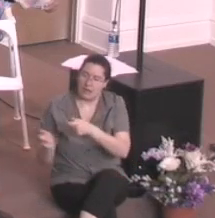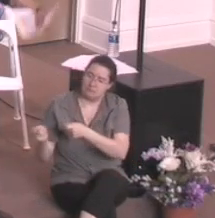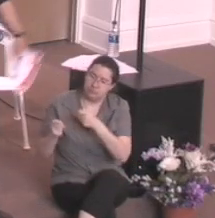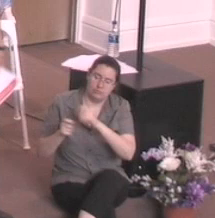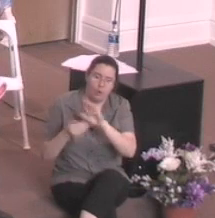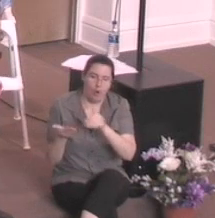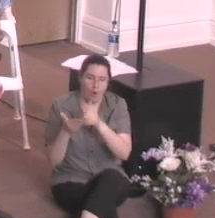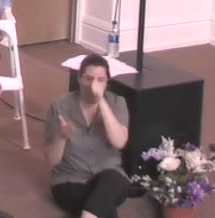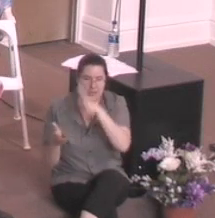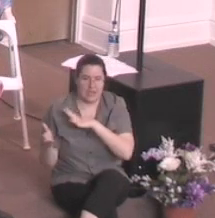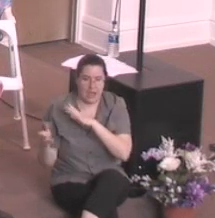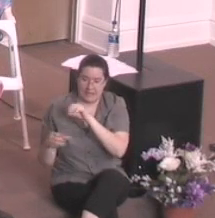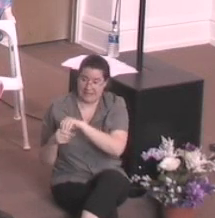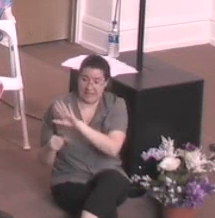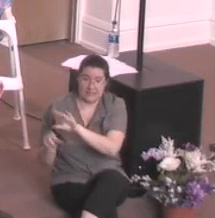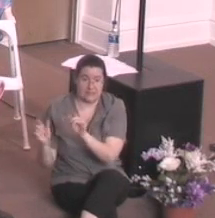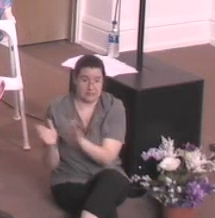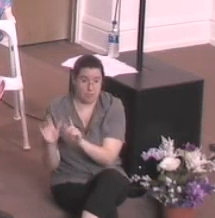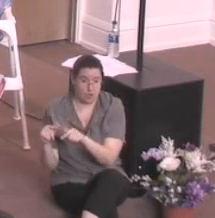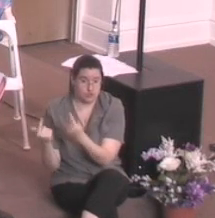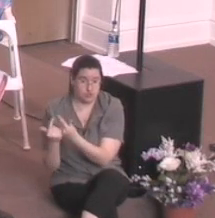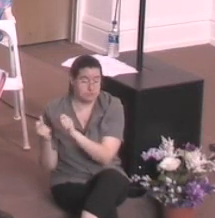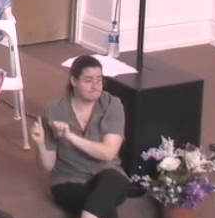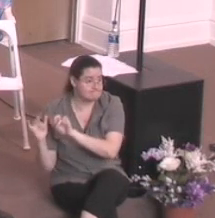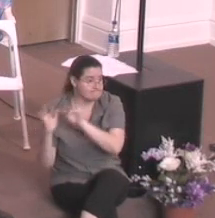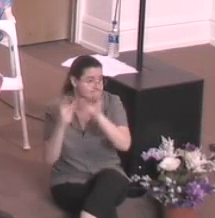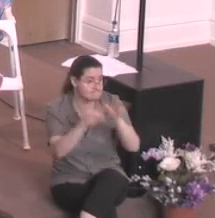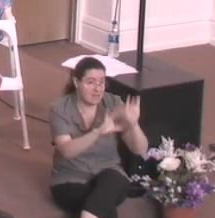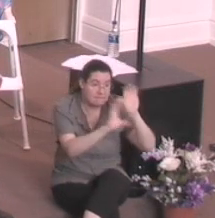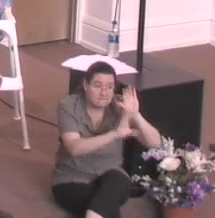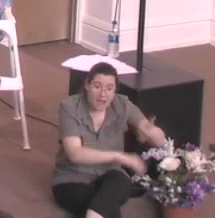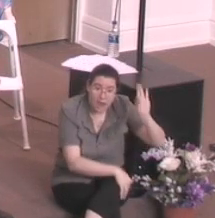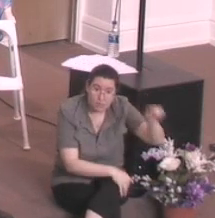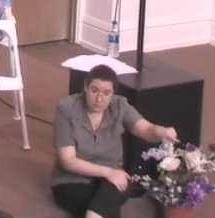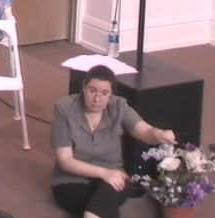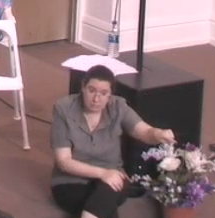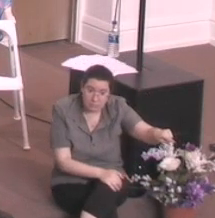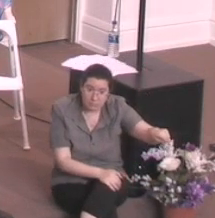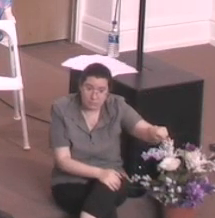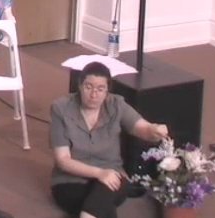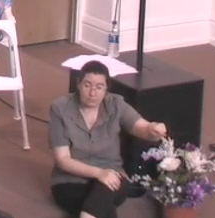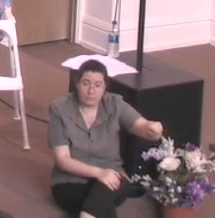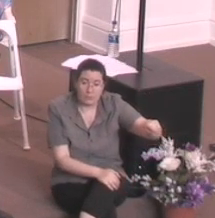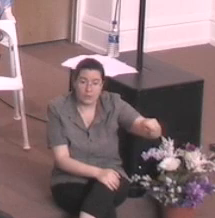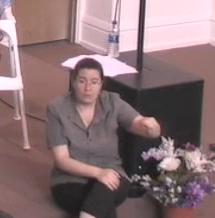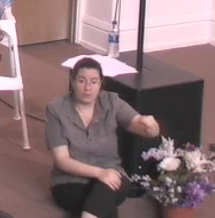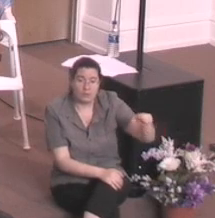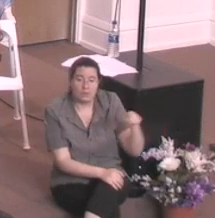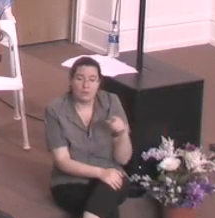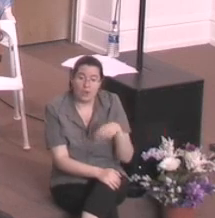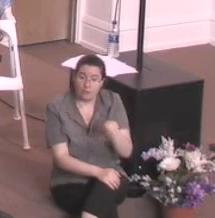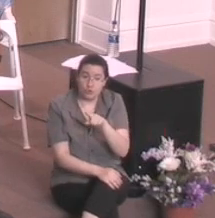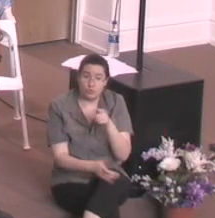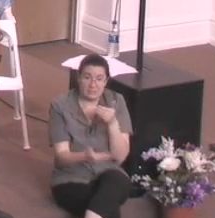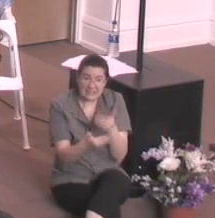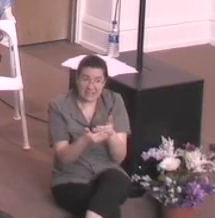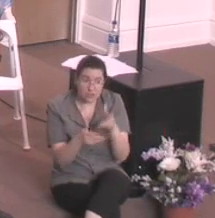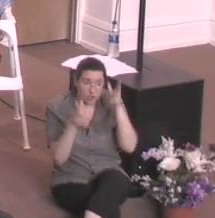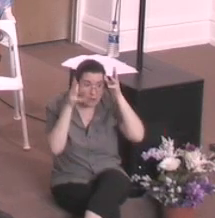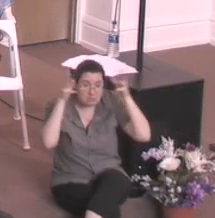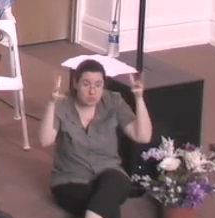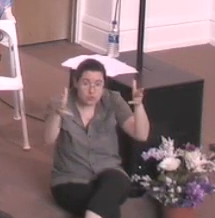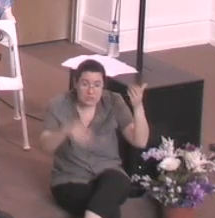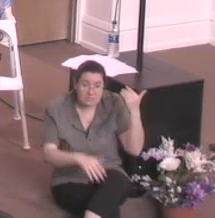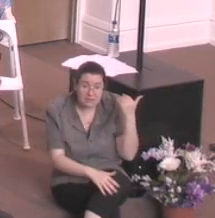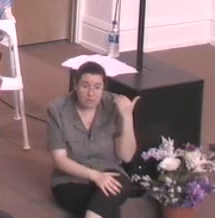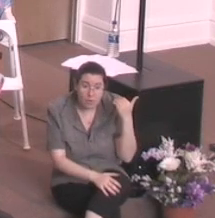his small group. They found him. They helped get... Now, anybody ever been around a moose? Moose